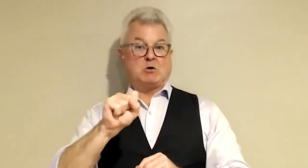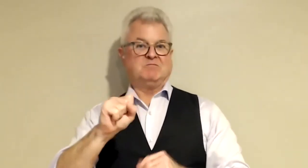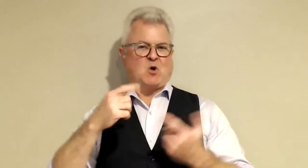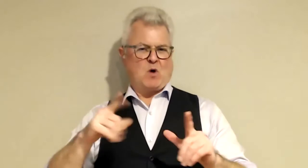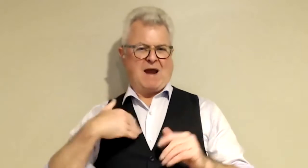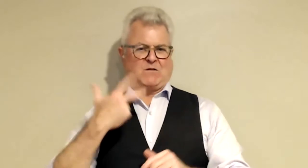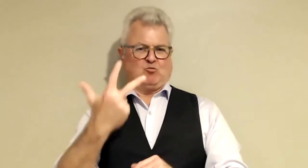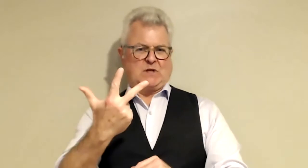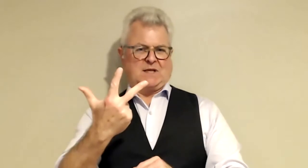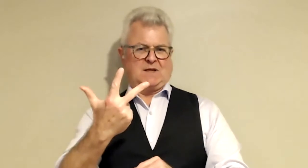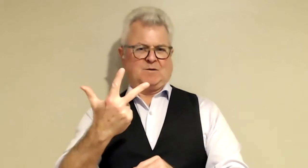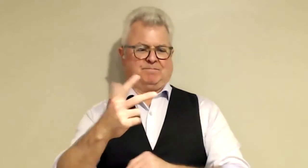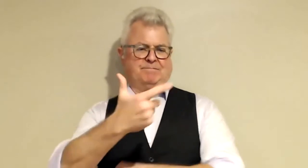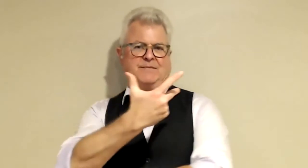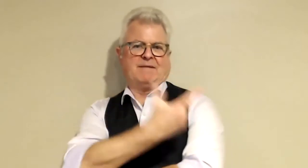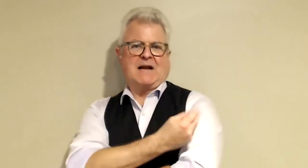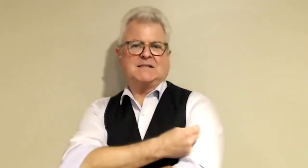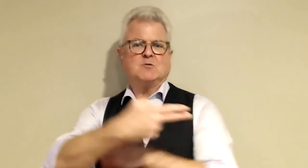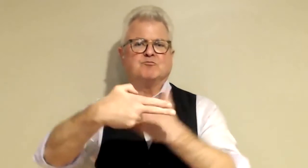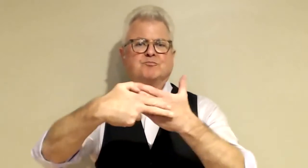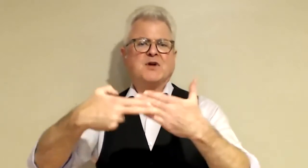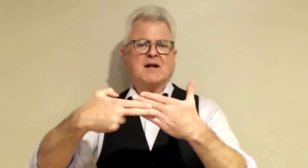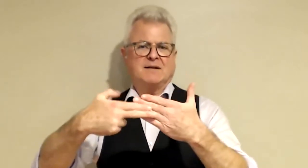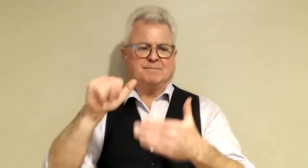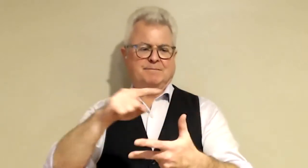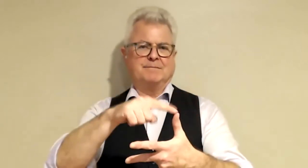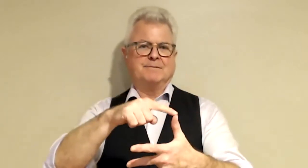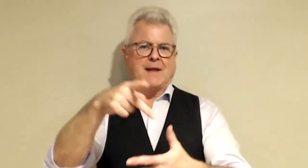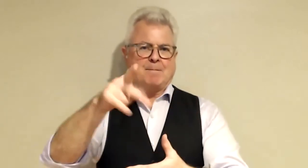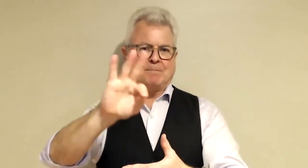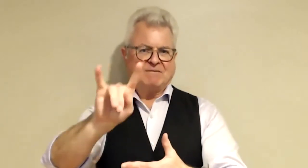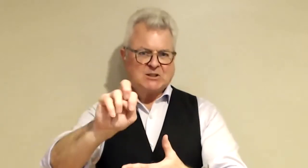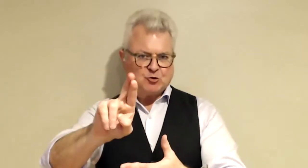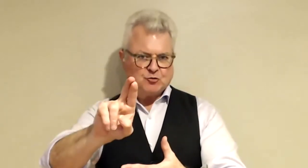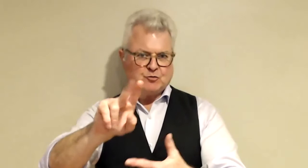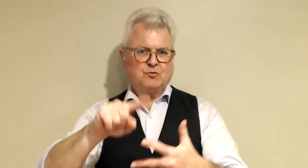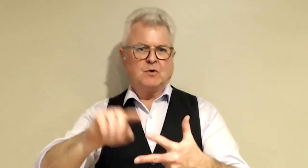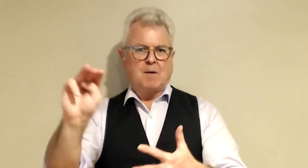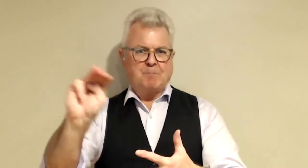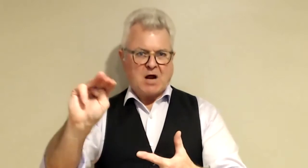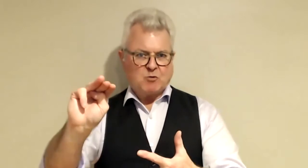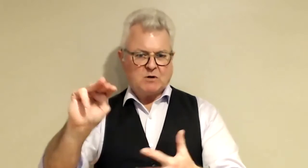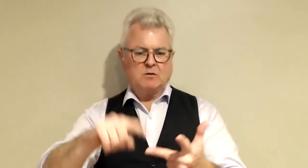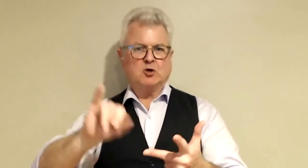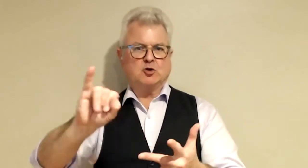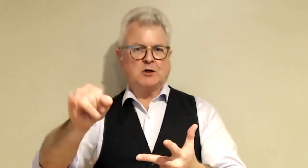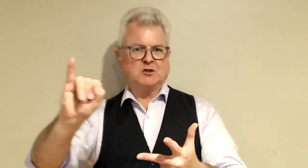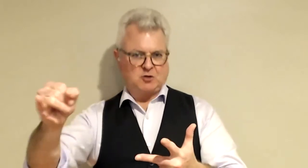of vaccination. And the United States, as you know, has 3 recognized facilities, which is Pfizer, Moderna,